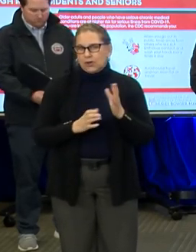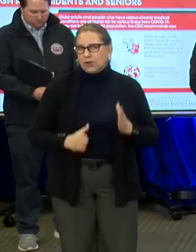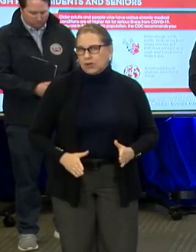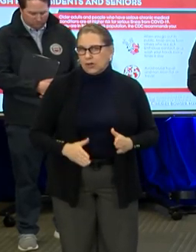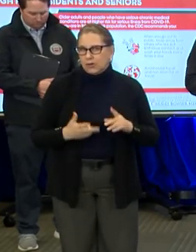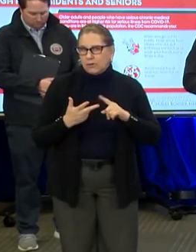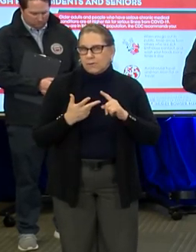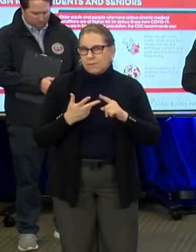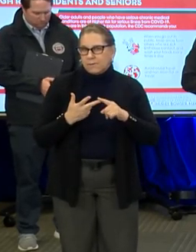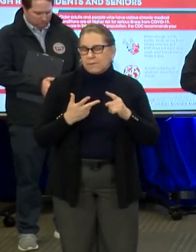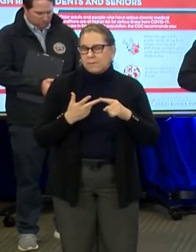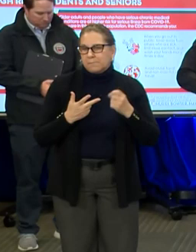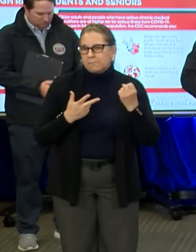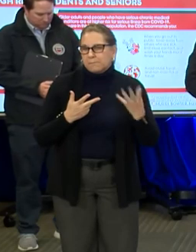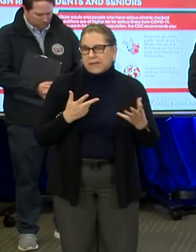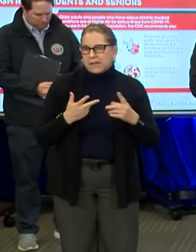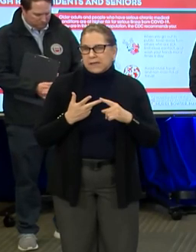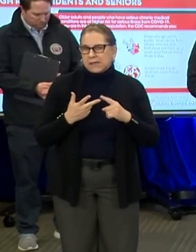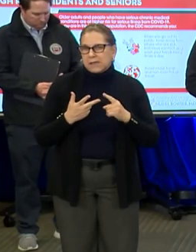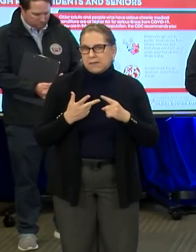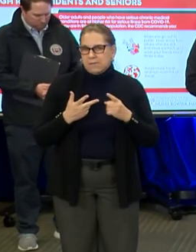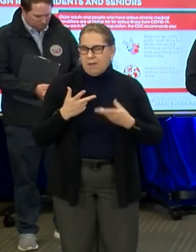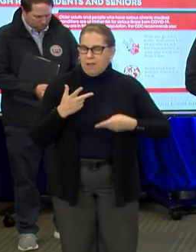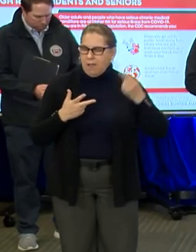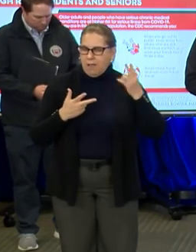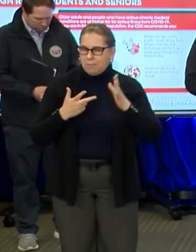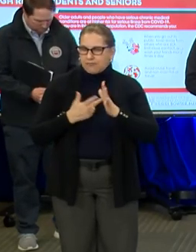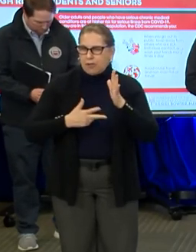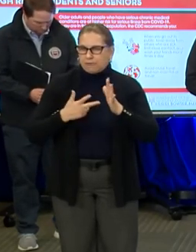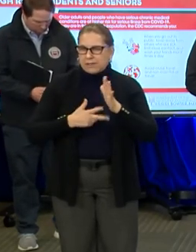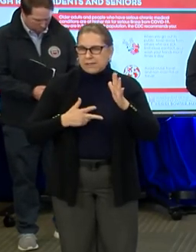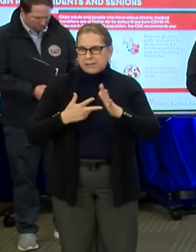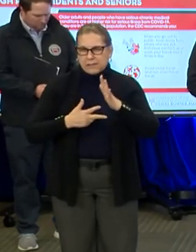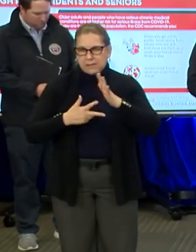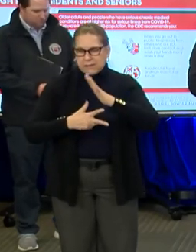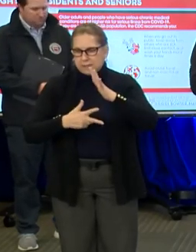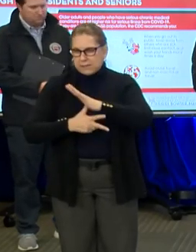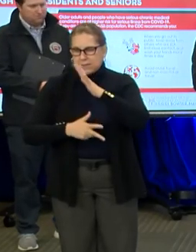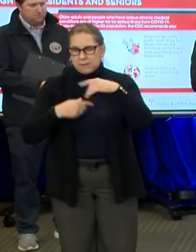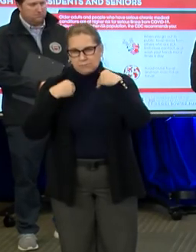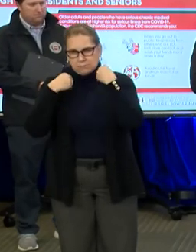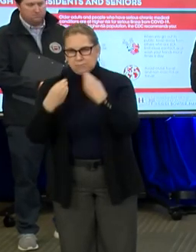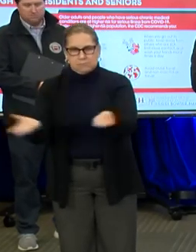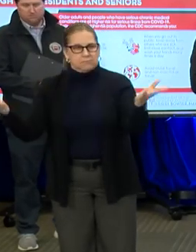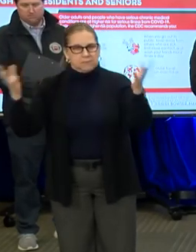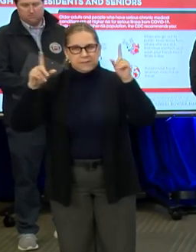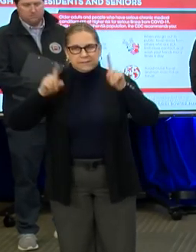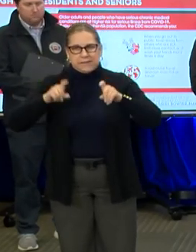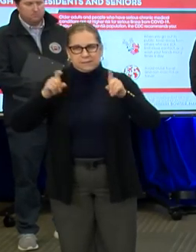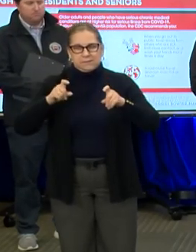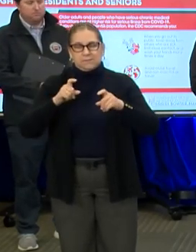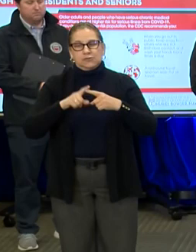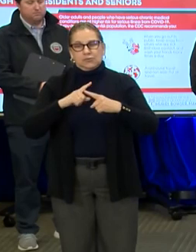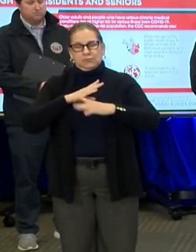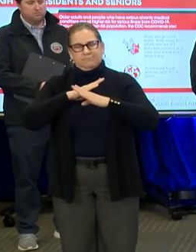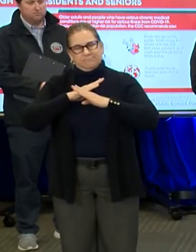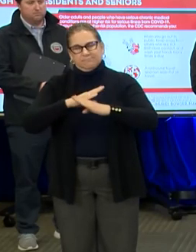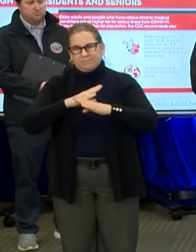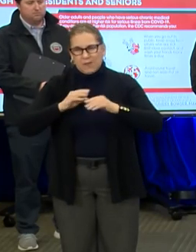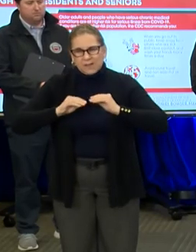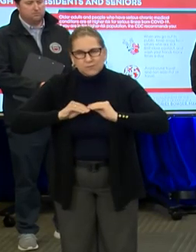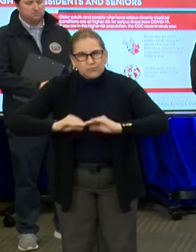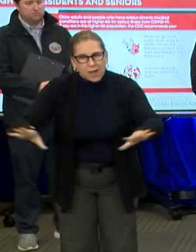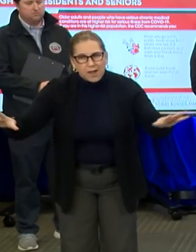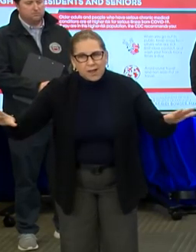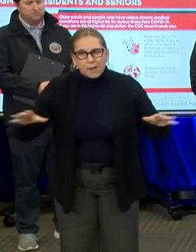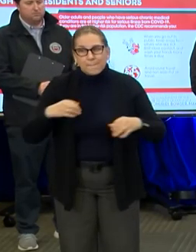priority will allow us to test individuals, decrease community spread, and ensure the health of essential workers.